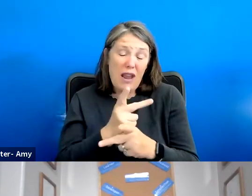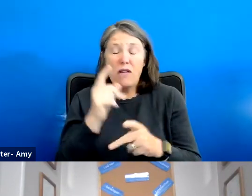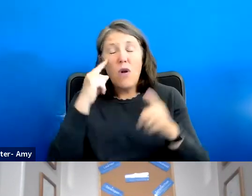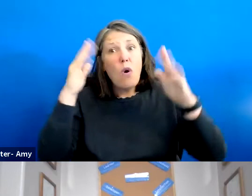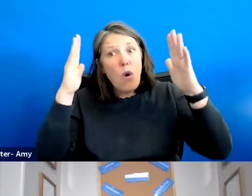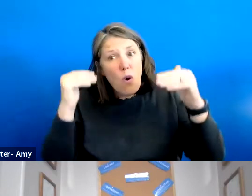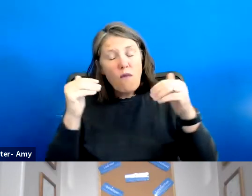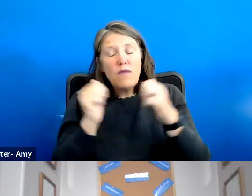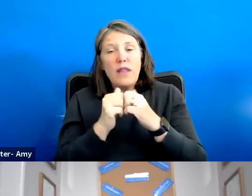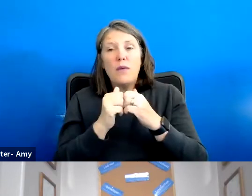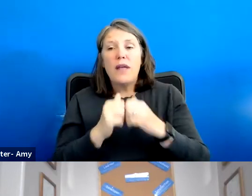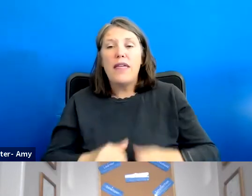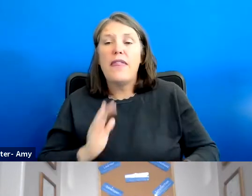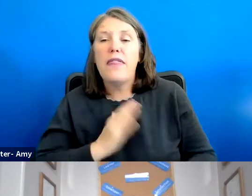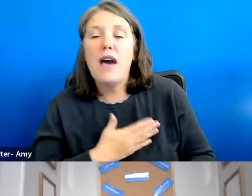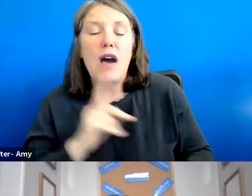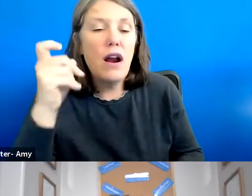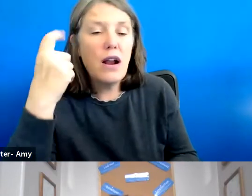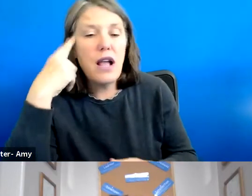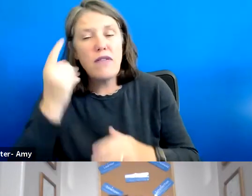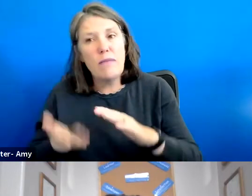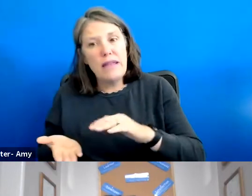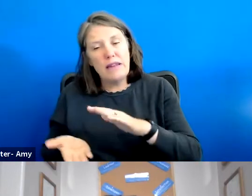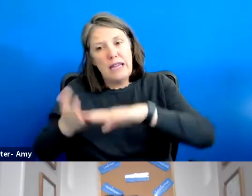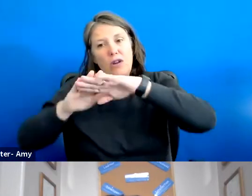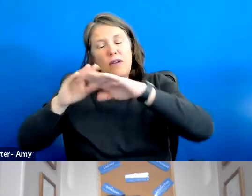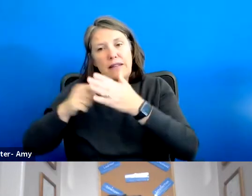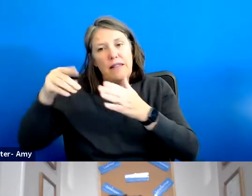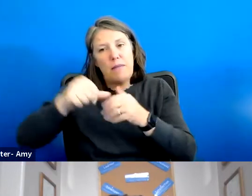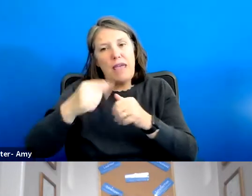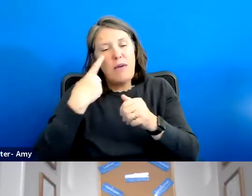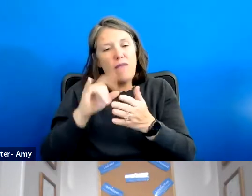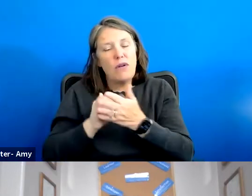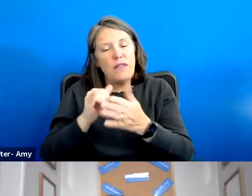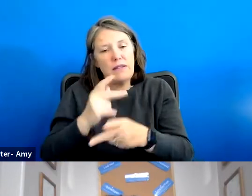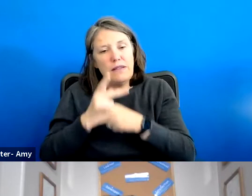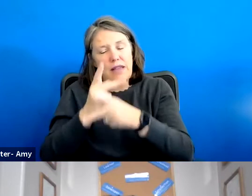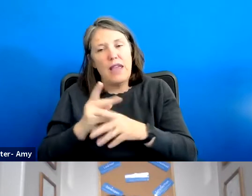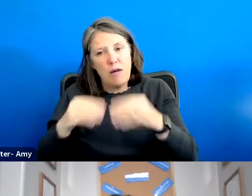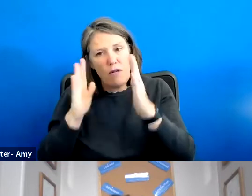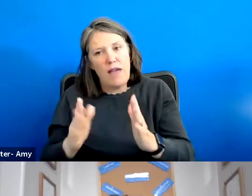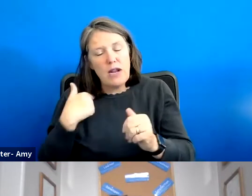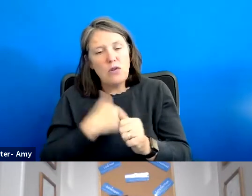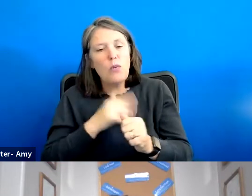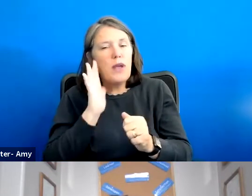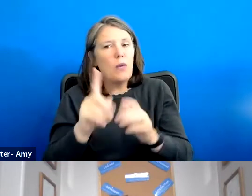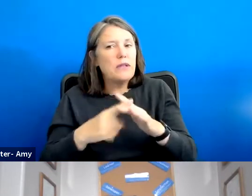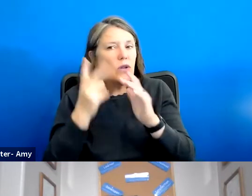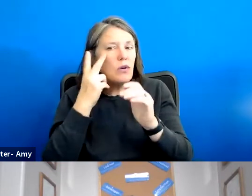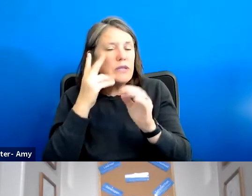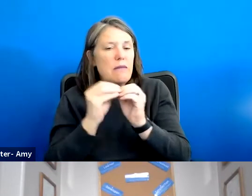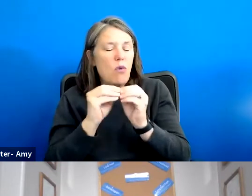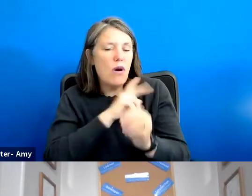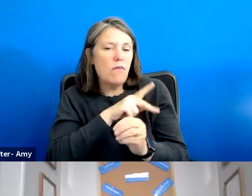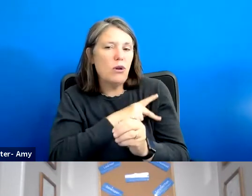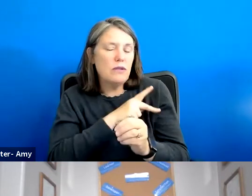with our government increasing the pay rate of these care providers, we will start to get more personal